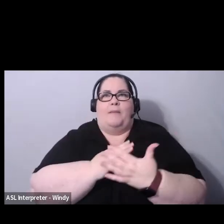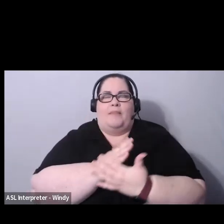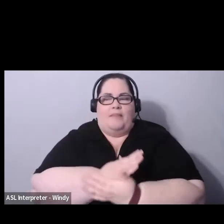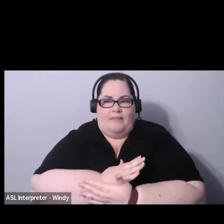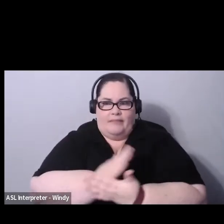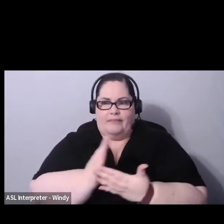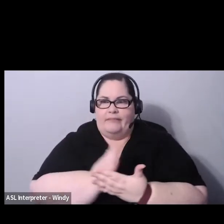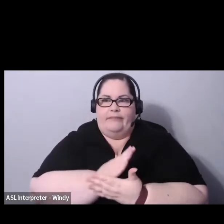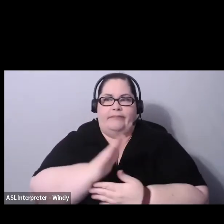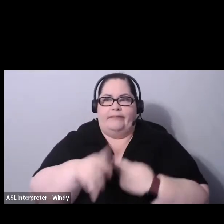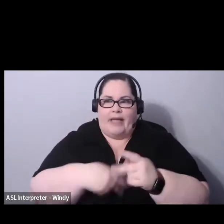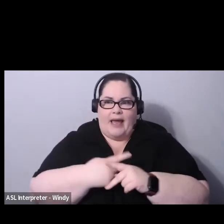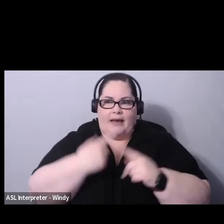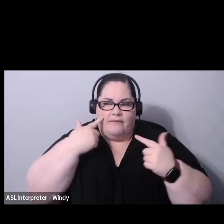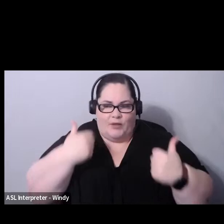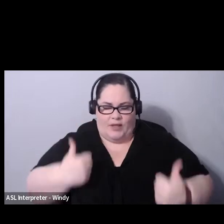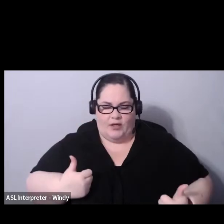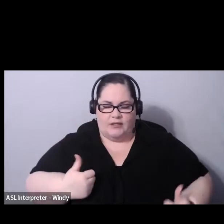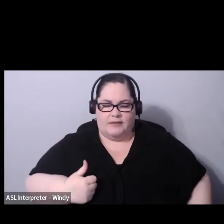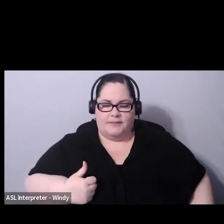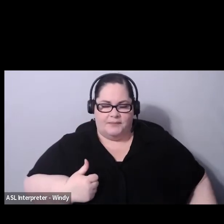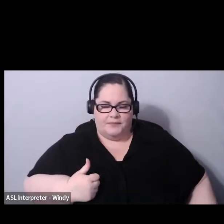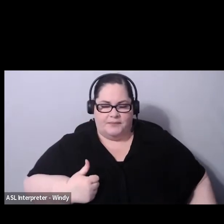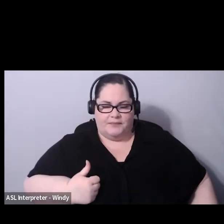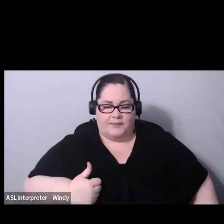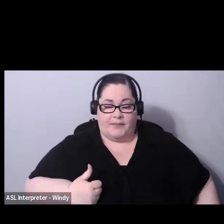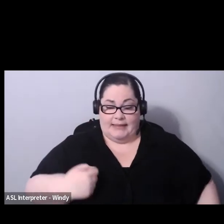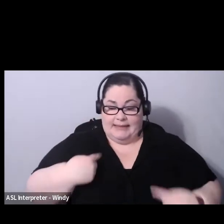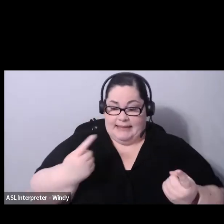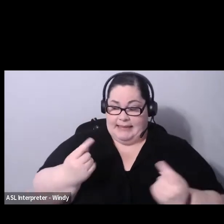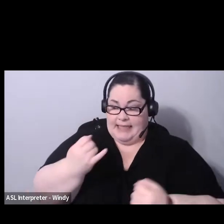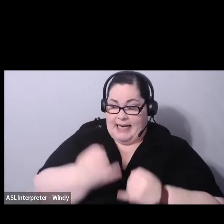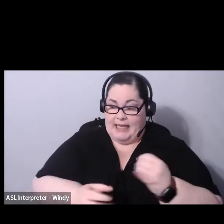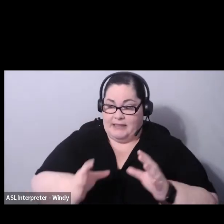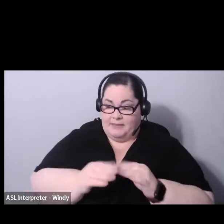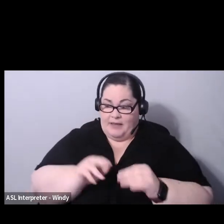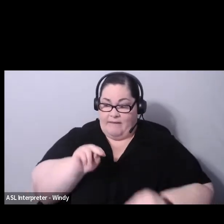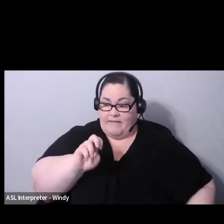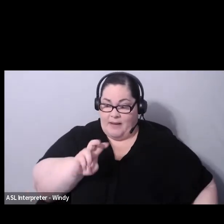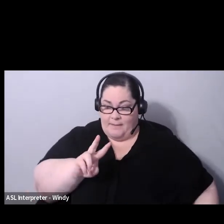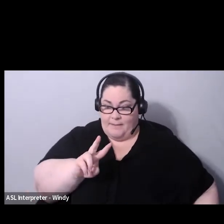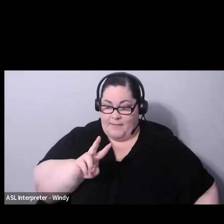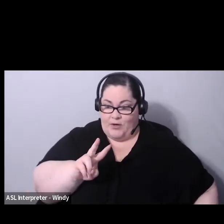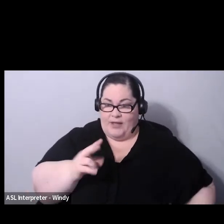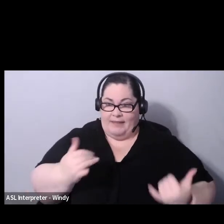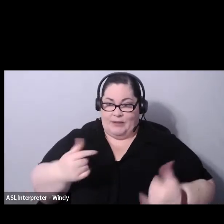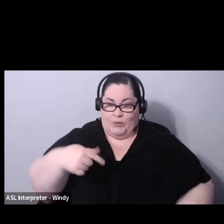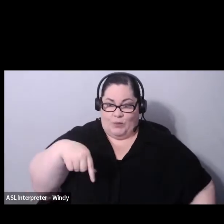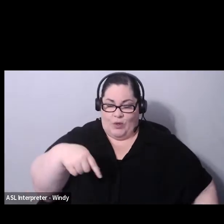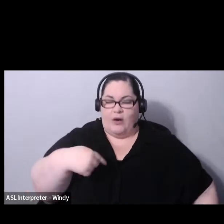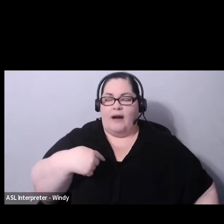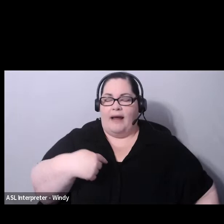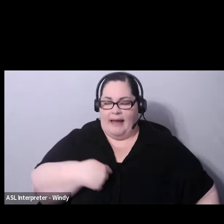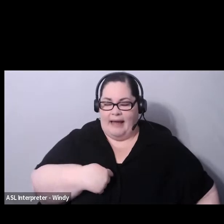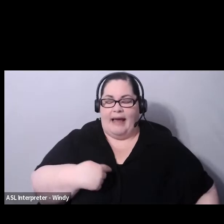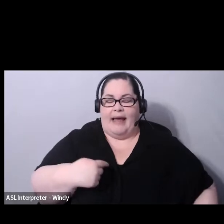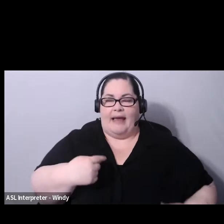loss. So since we last met in November in this quarter, I've had more